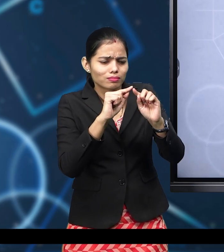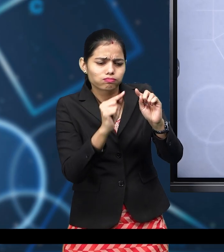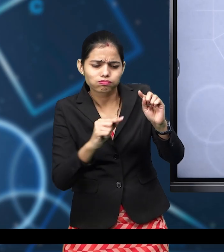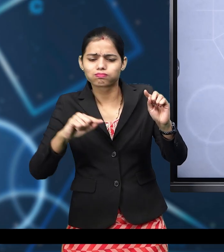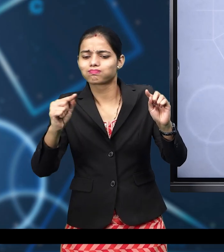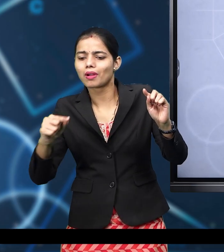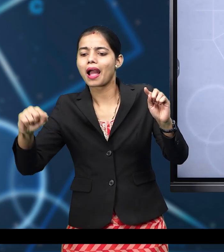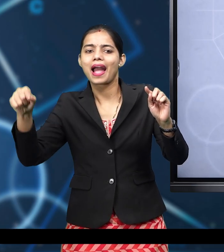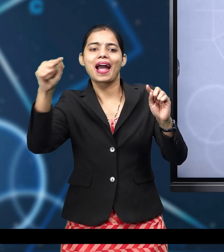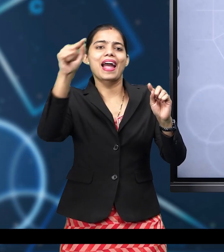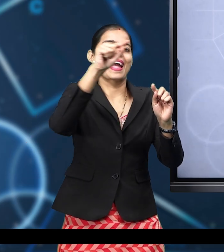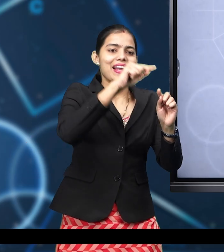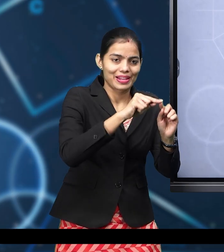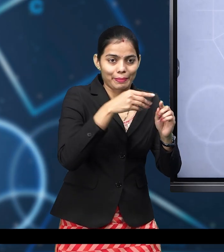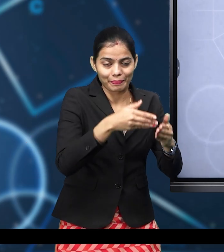boundary,